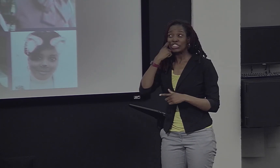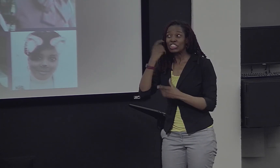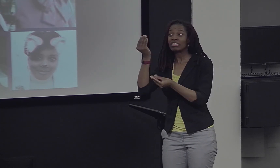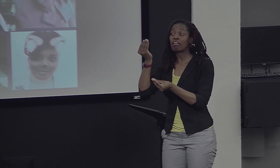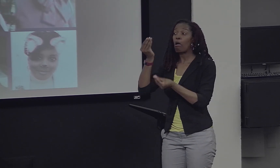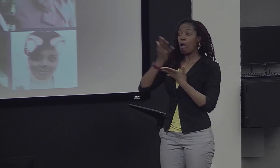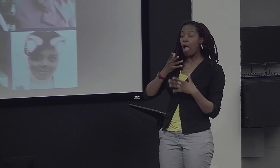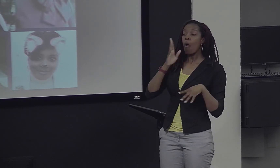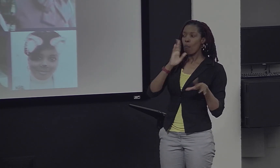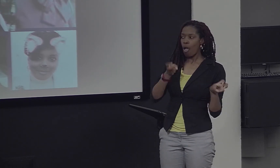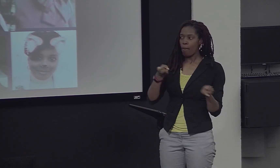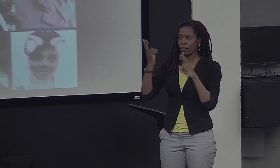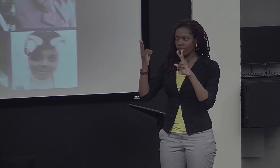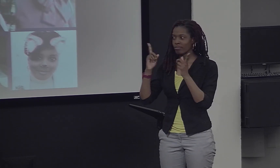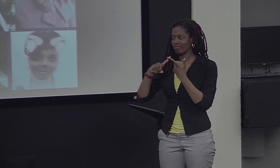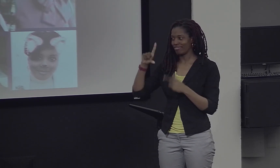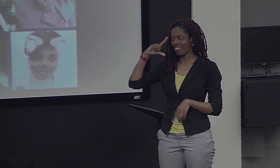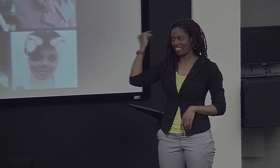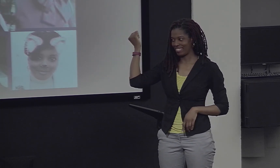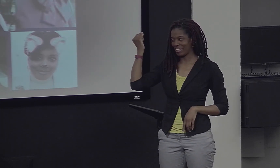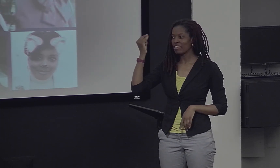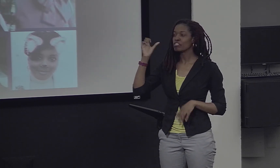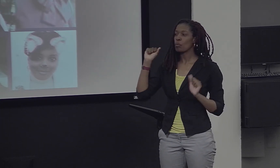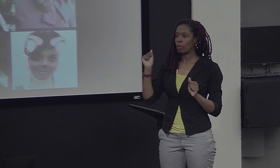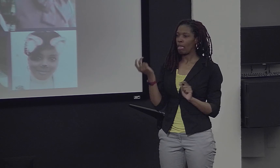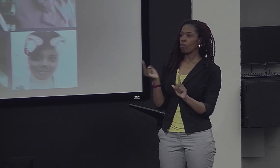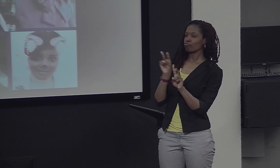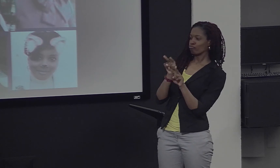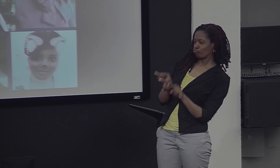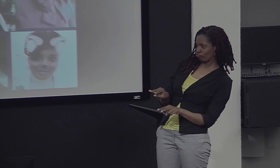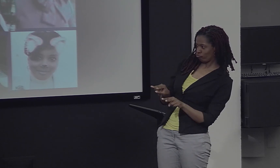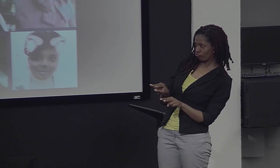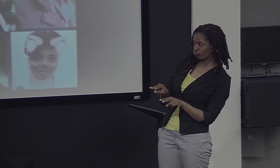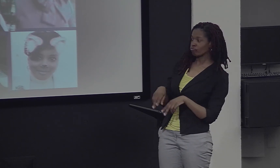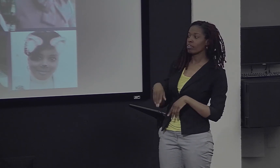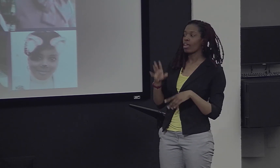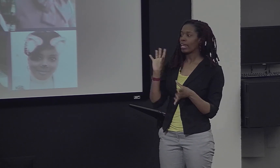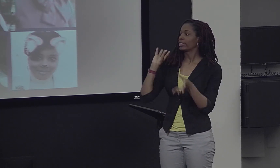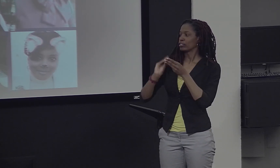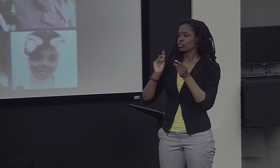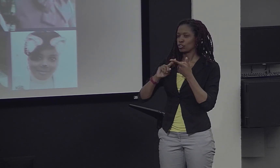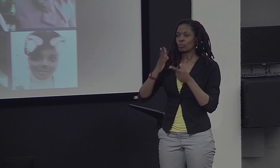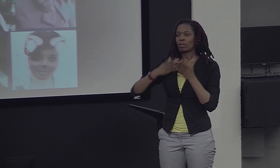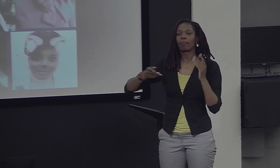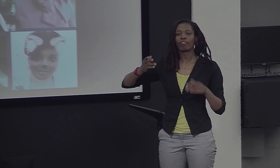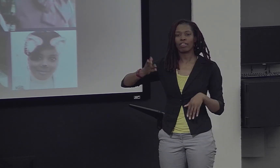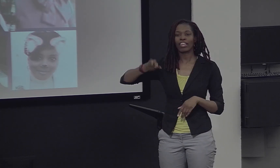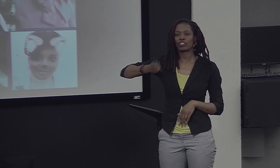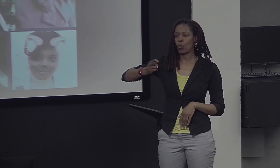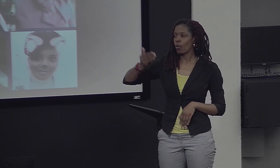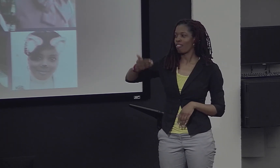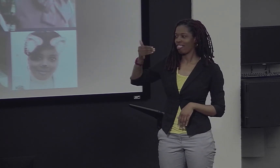But luckily, I was just told that I will be able to watch your presentation later because it's going to be